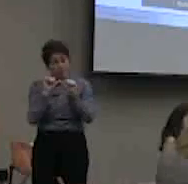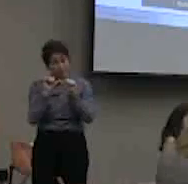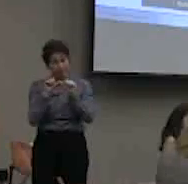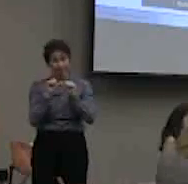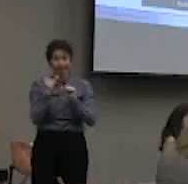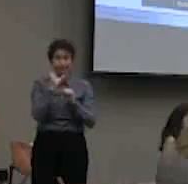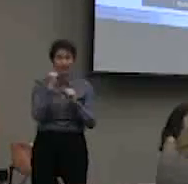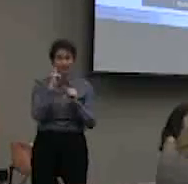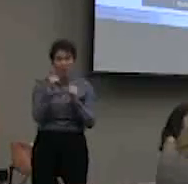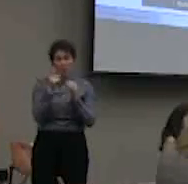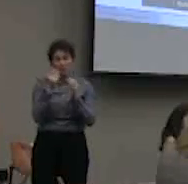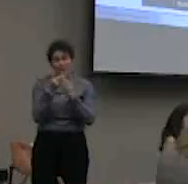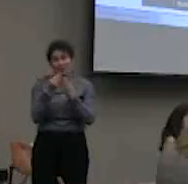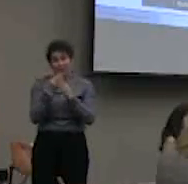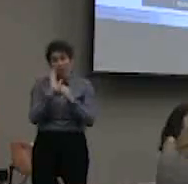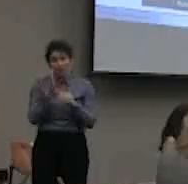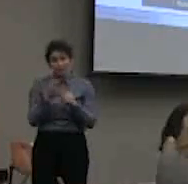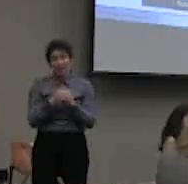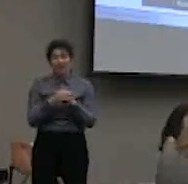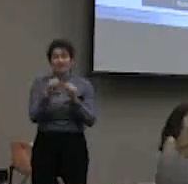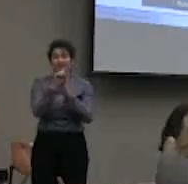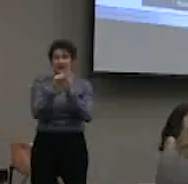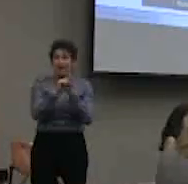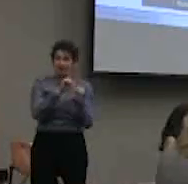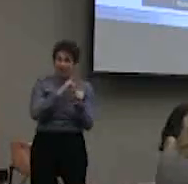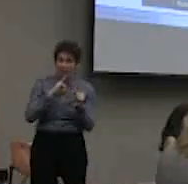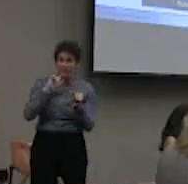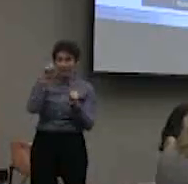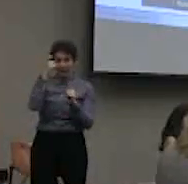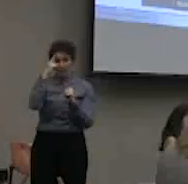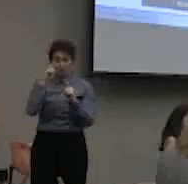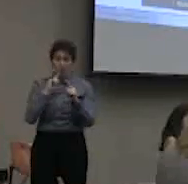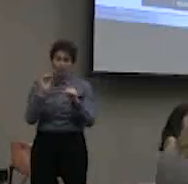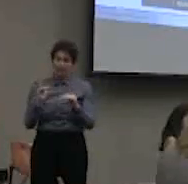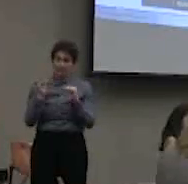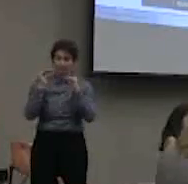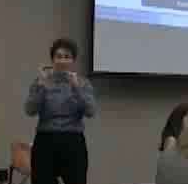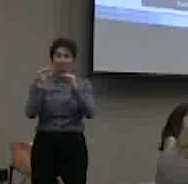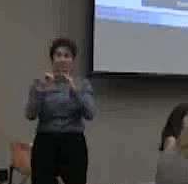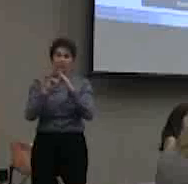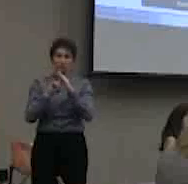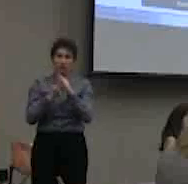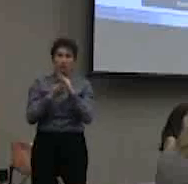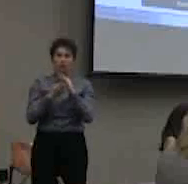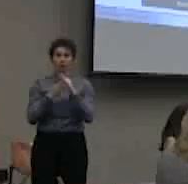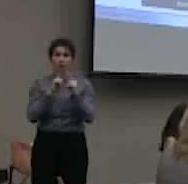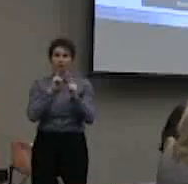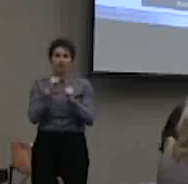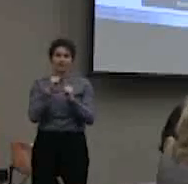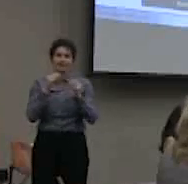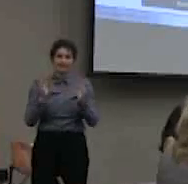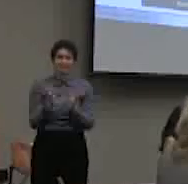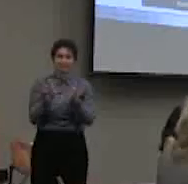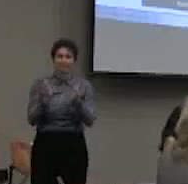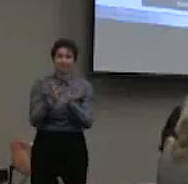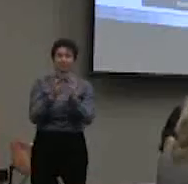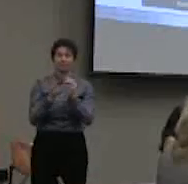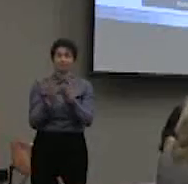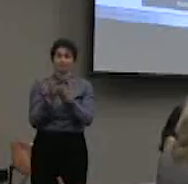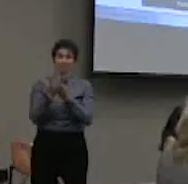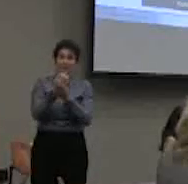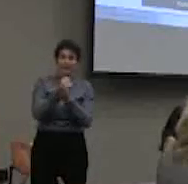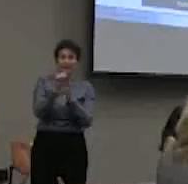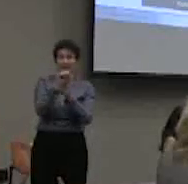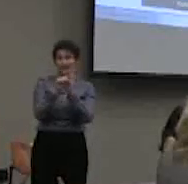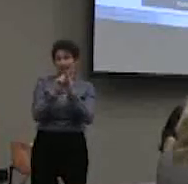that. The state legislature and the governor have stepped up in big ways to start to make traction on the state dollars that we can